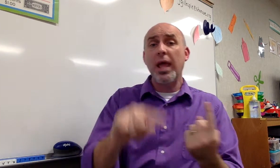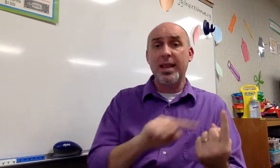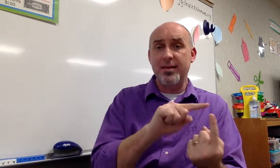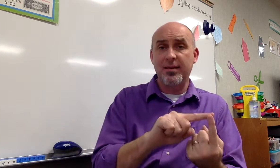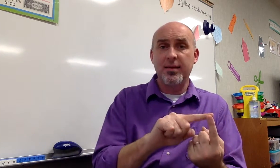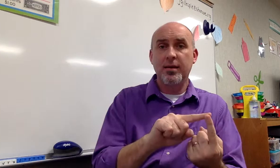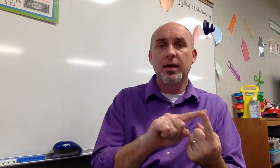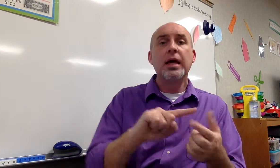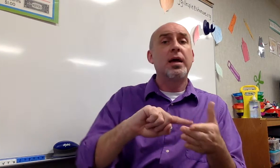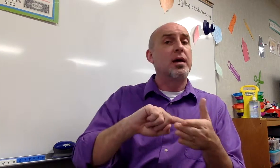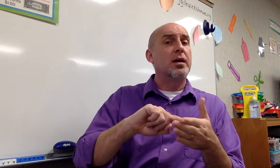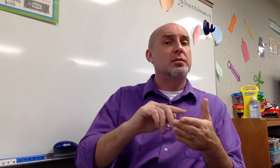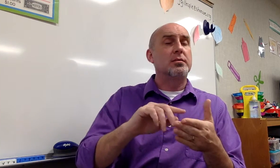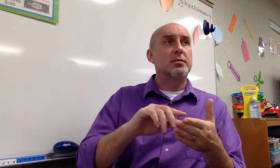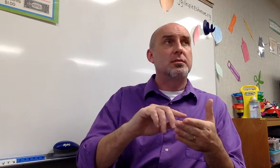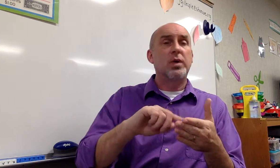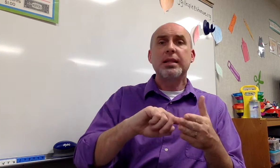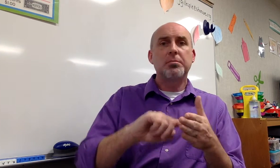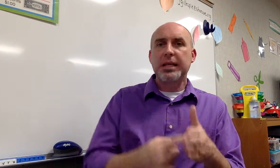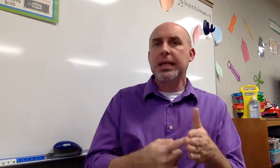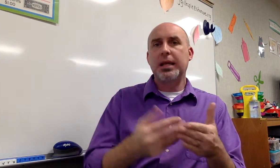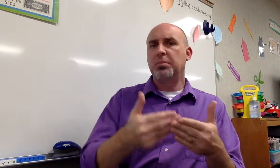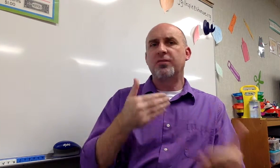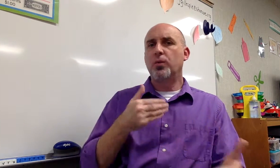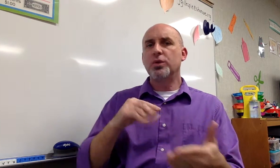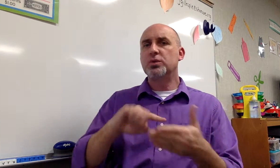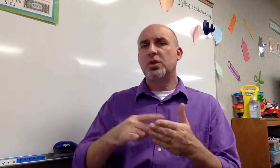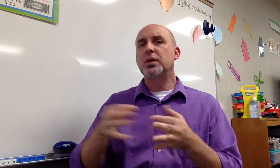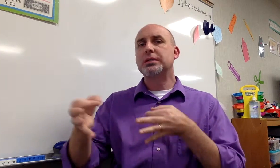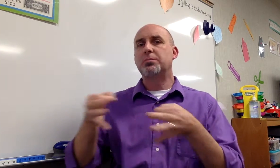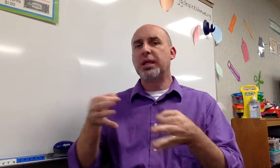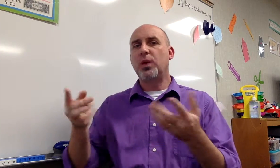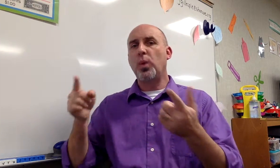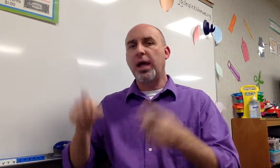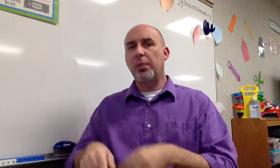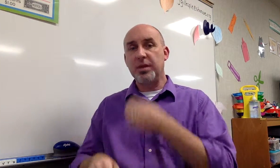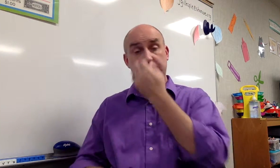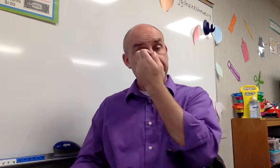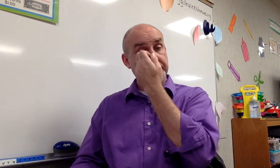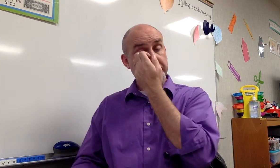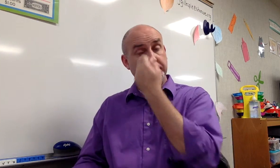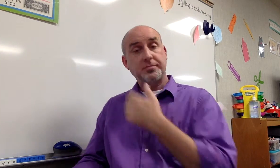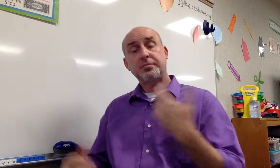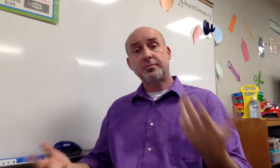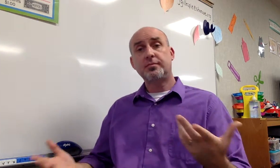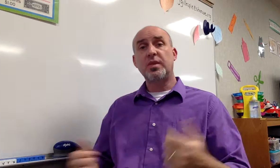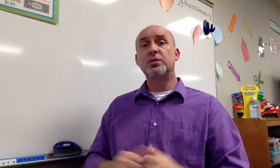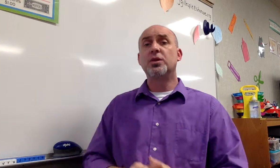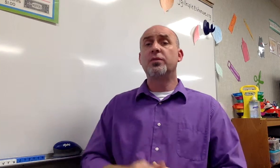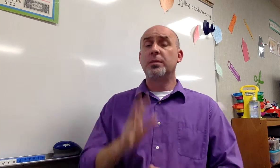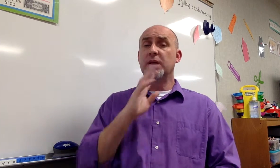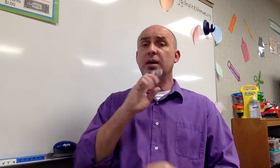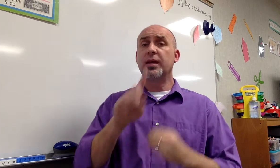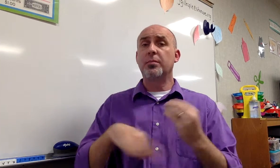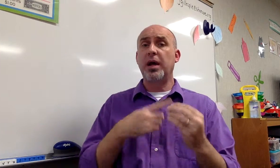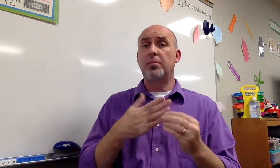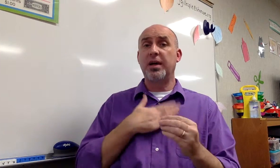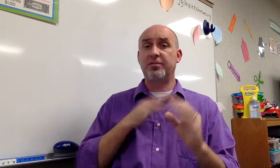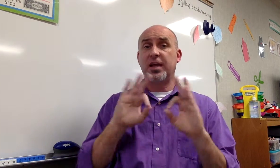when, right at the beginning, before you start explaining what happened. So if I'm talking about my